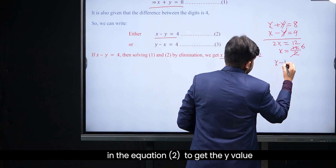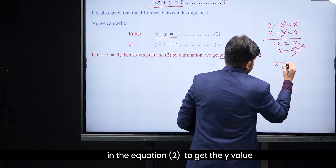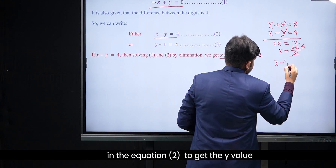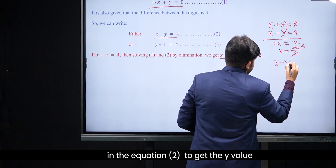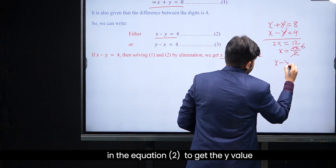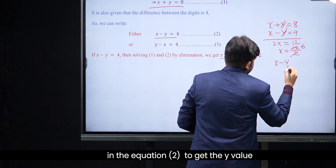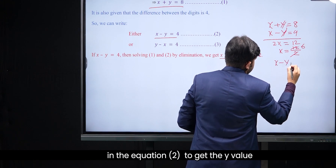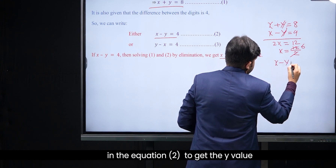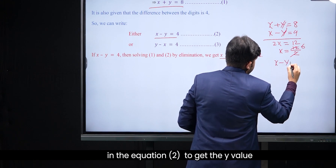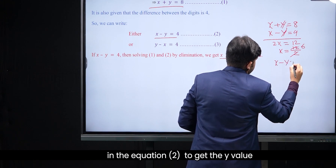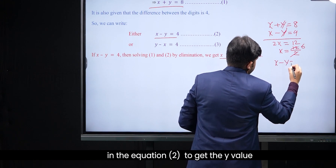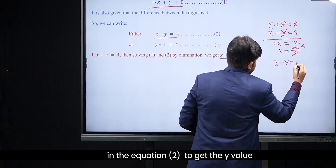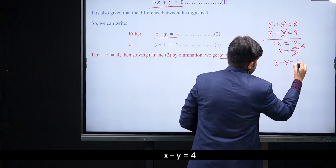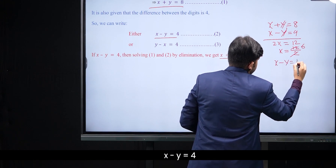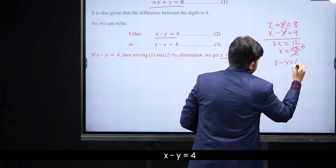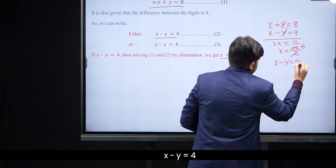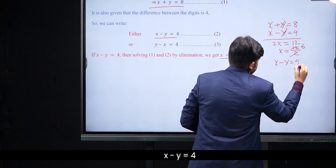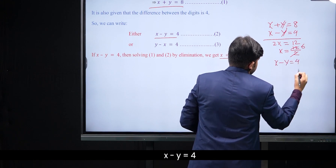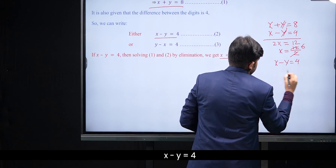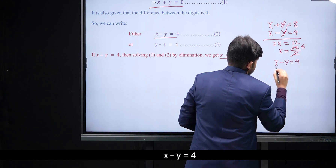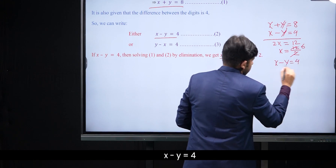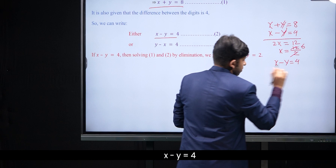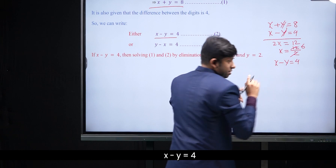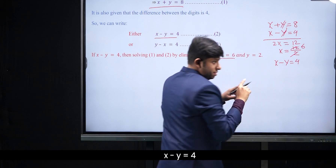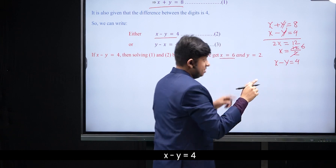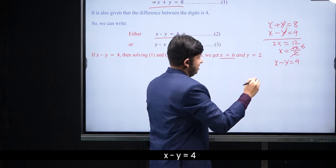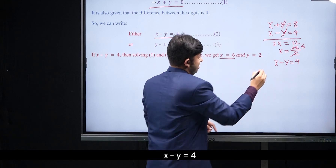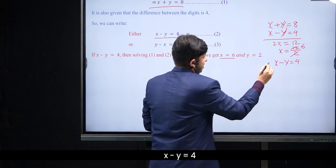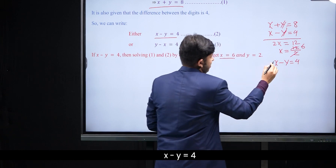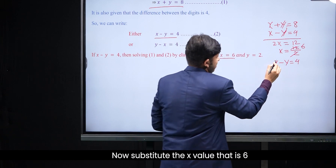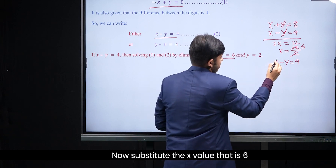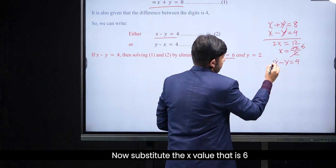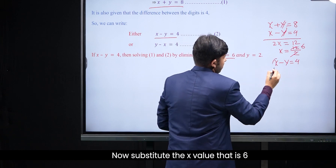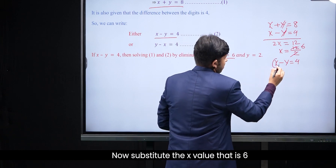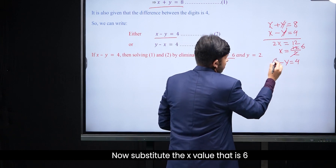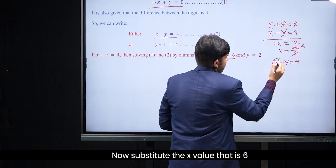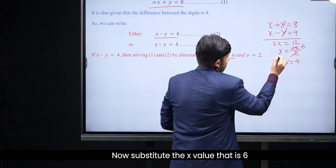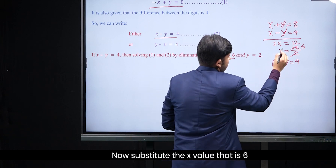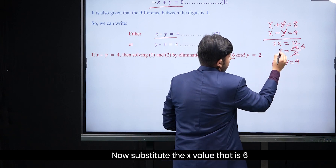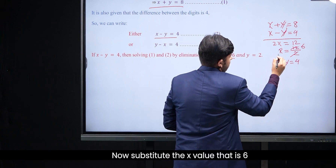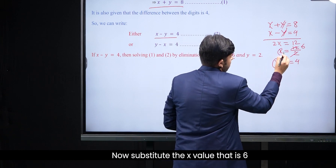value. X minus y is equal to 4. Now substitute the x value, that is